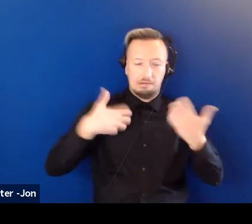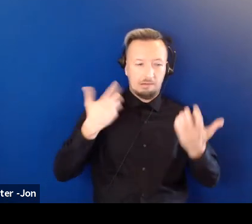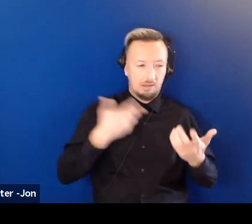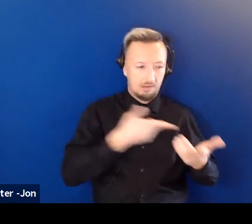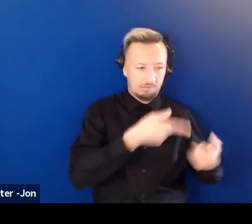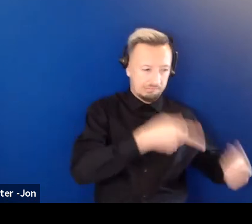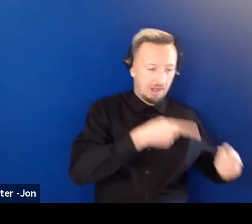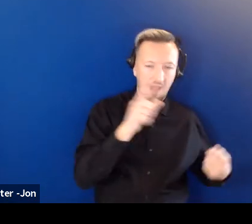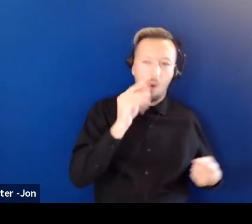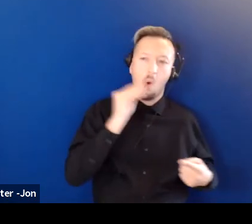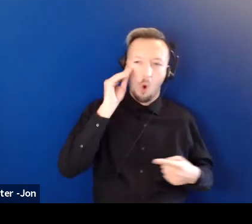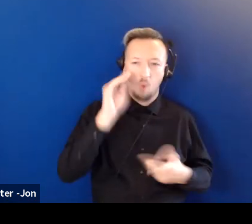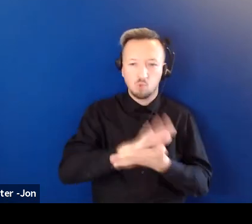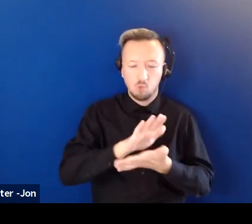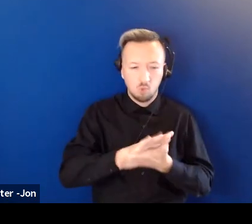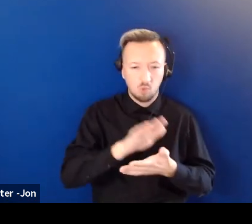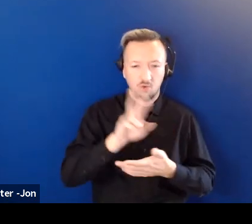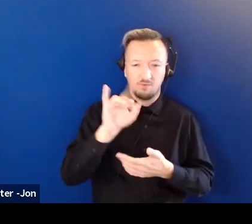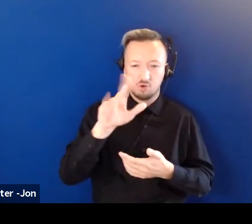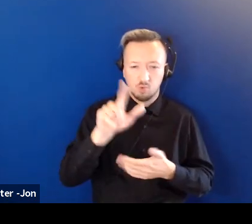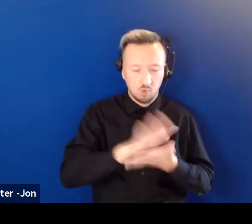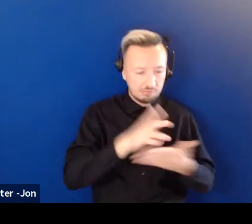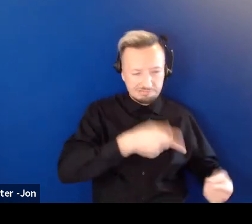and she was kind of able to balance in between.